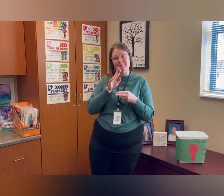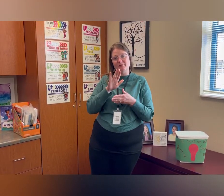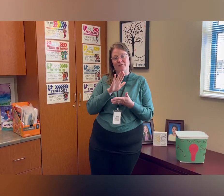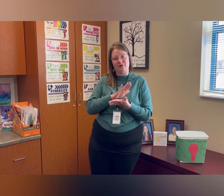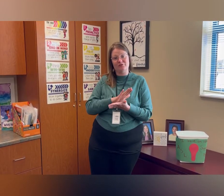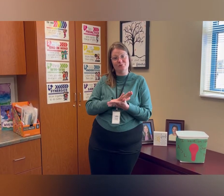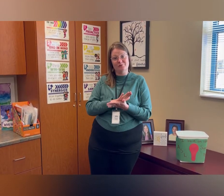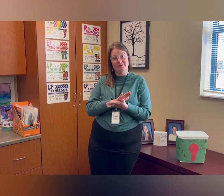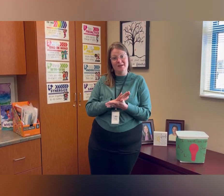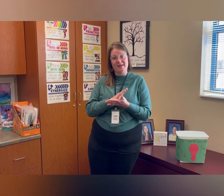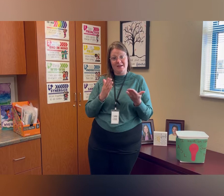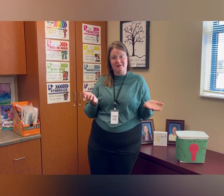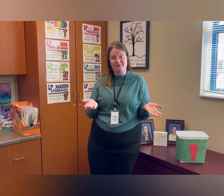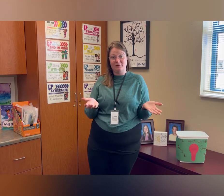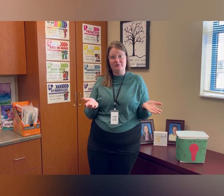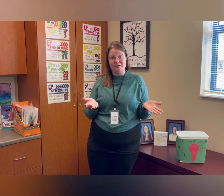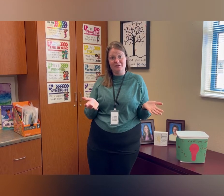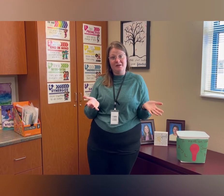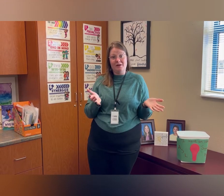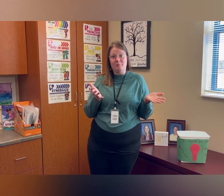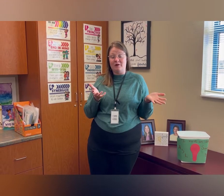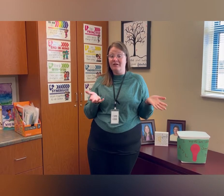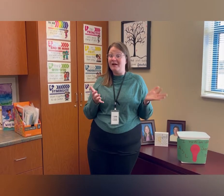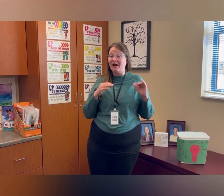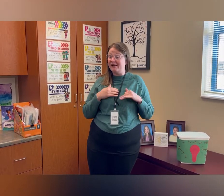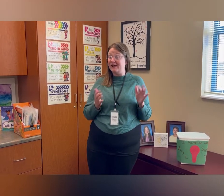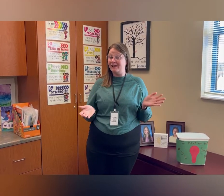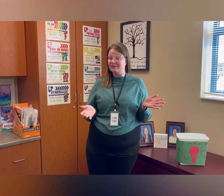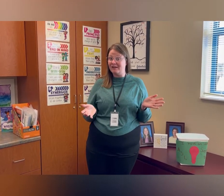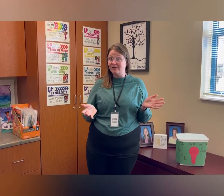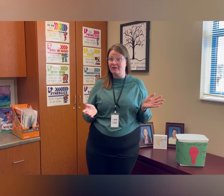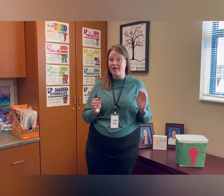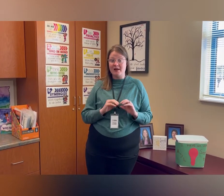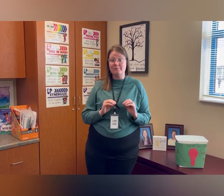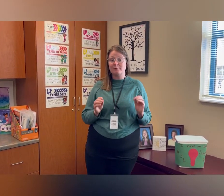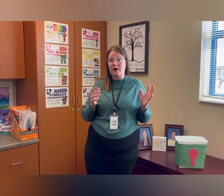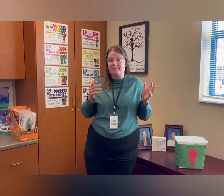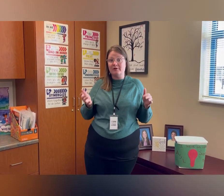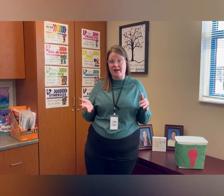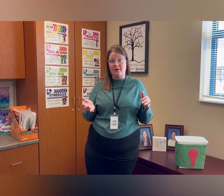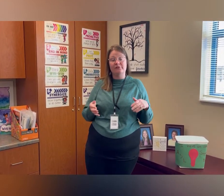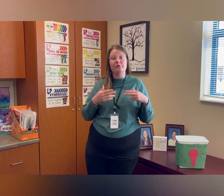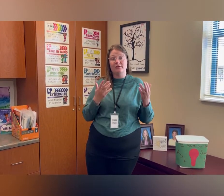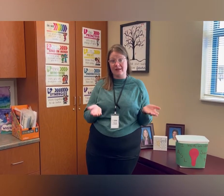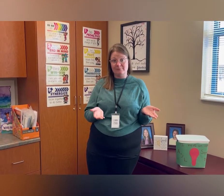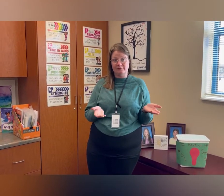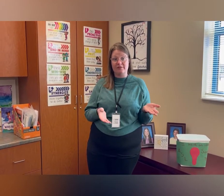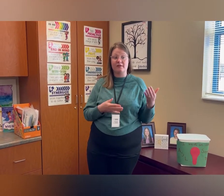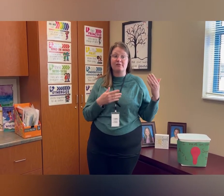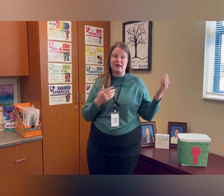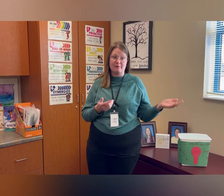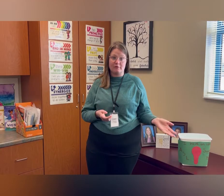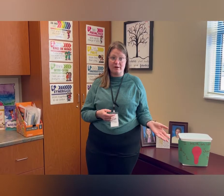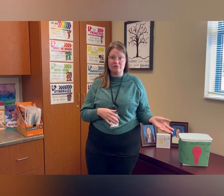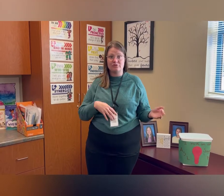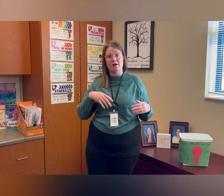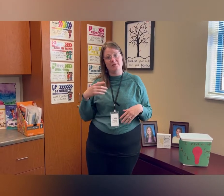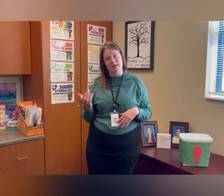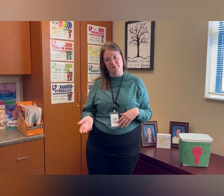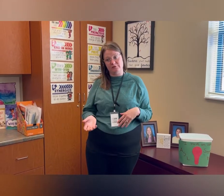of our school, Annie Sullivan. Well, in ASL, any proper noun, so the names of things, the name of a restaurant, the name of a